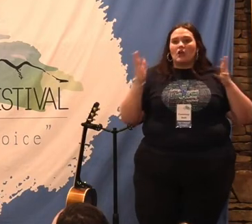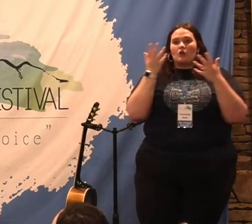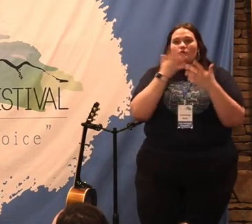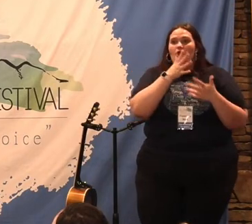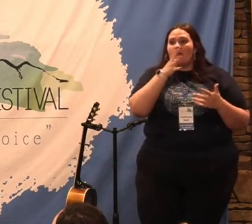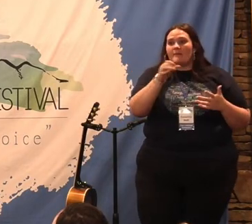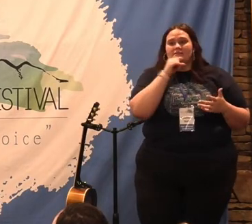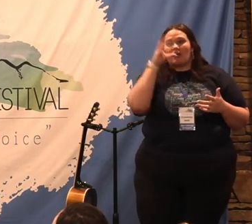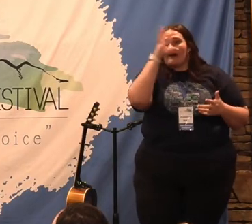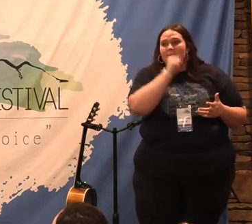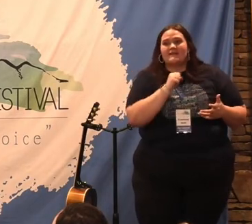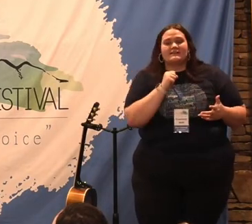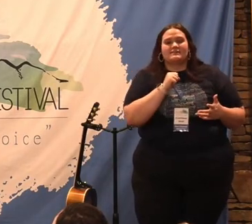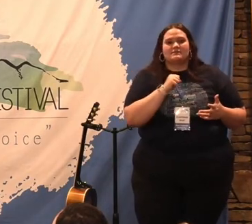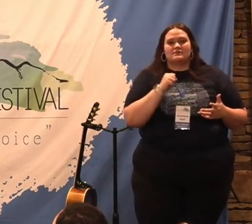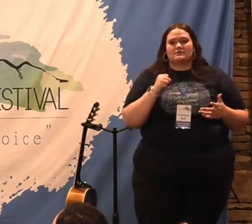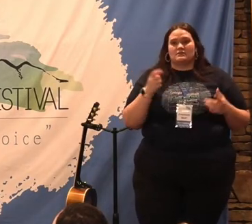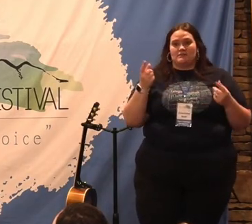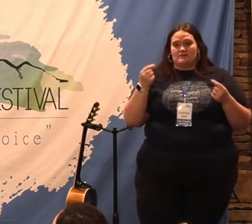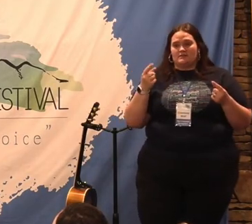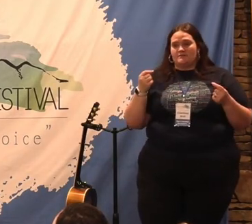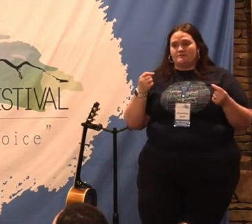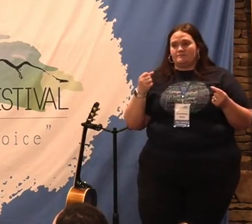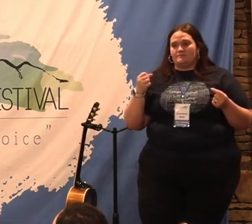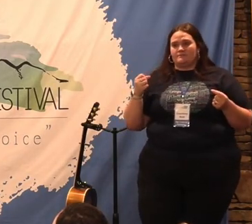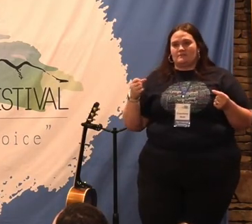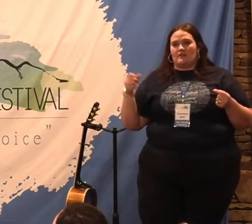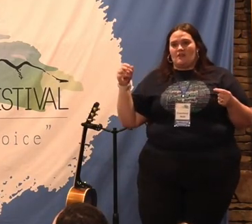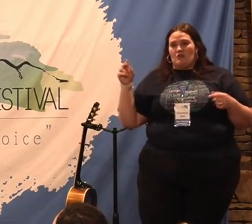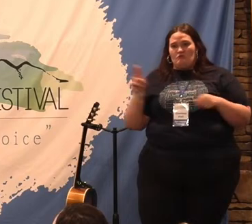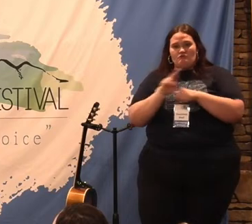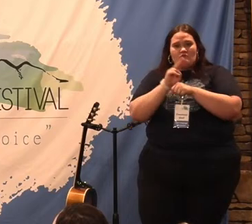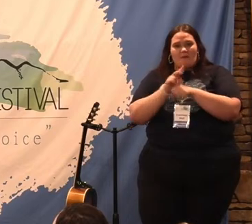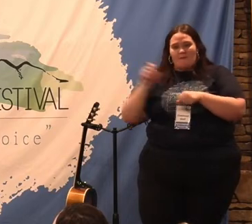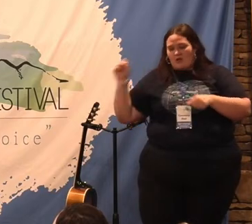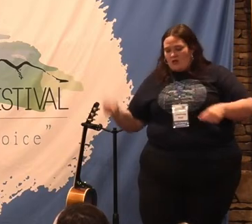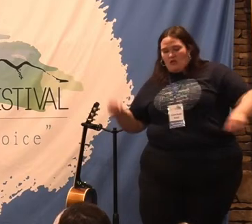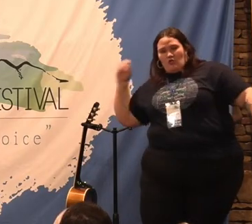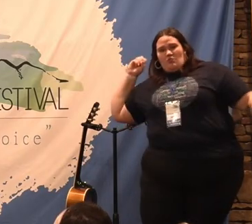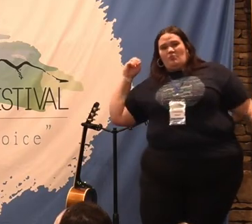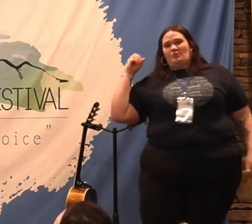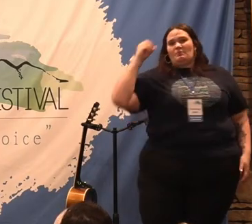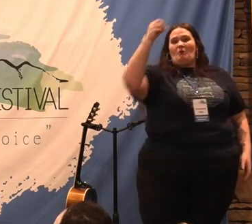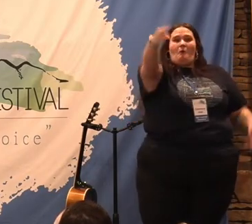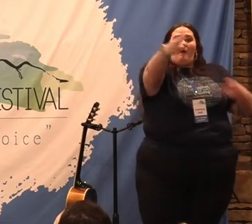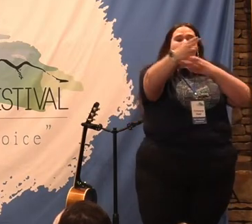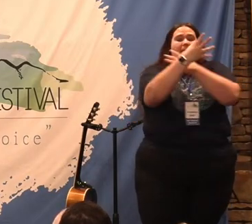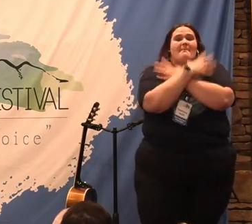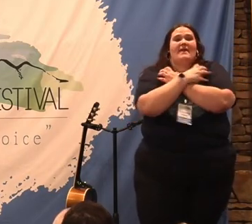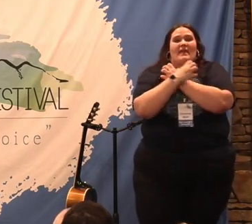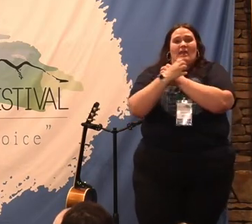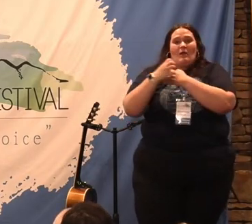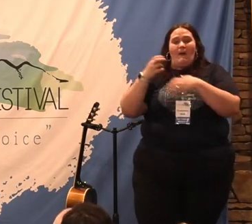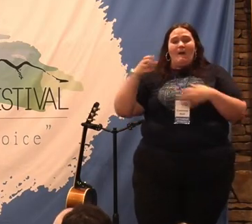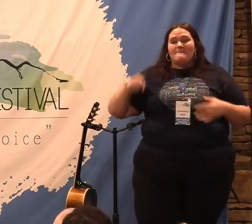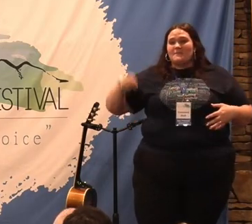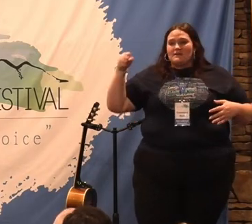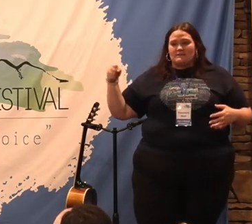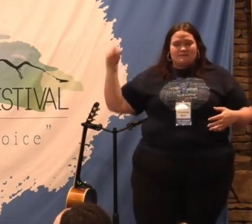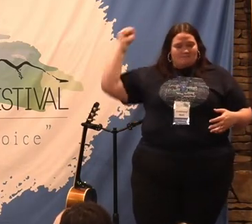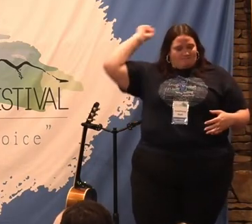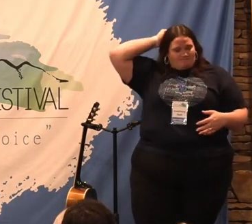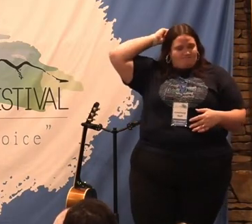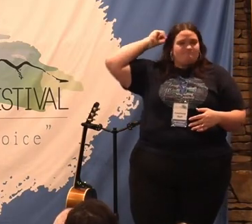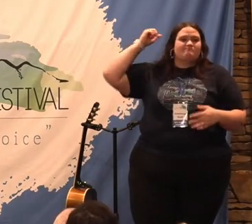a beat. She just cocks her elbow, lobs her purse at that fleeing Bruin. Purse nails the bear on the back of the head. The